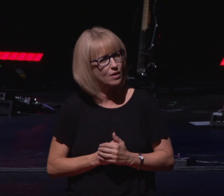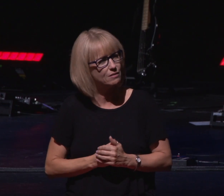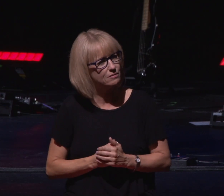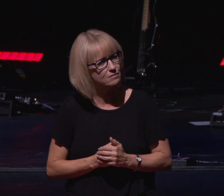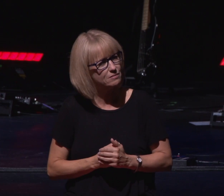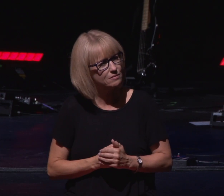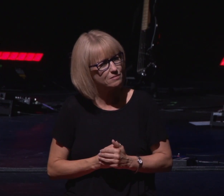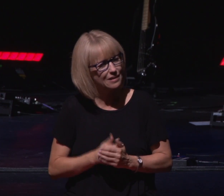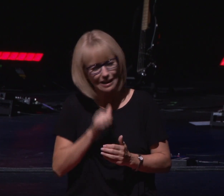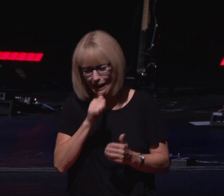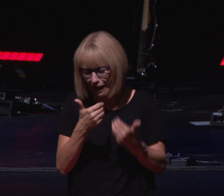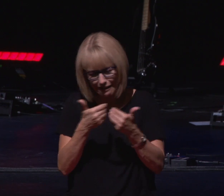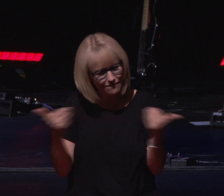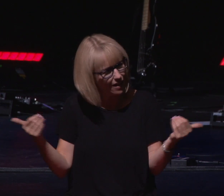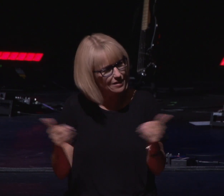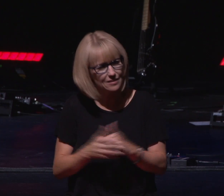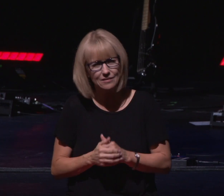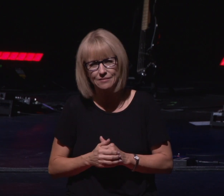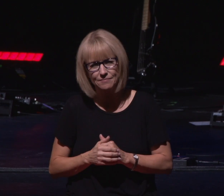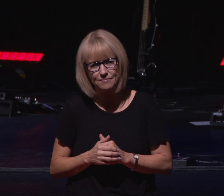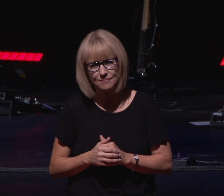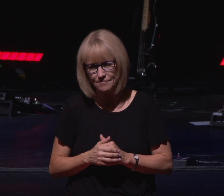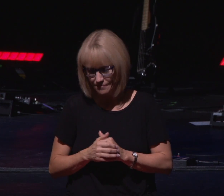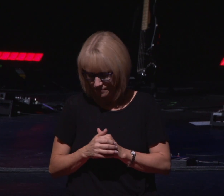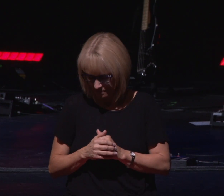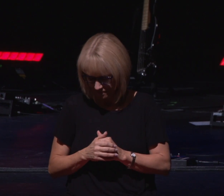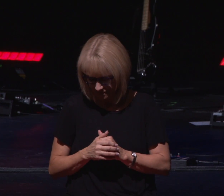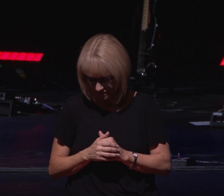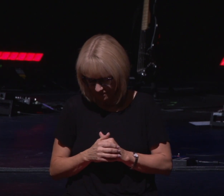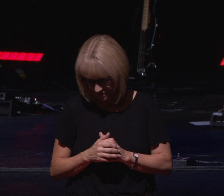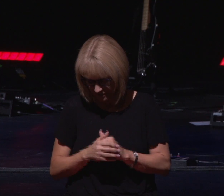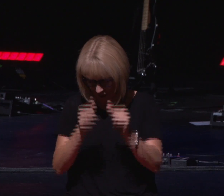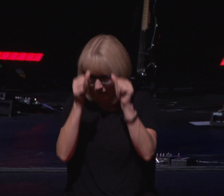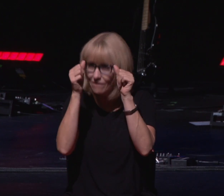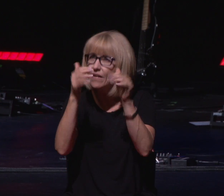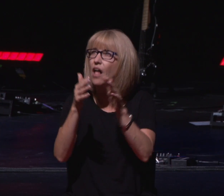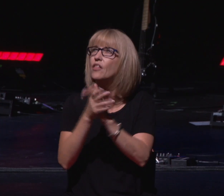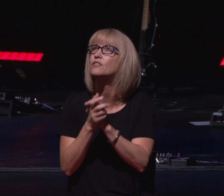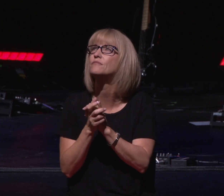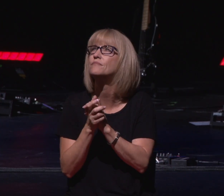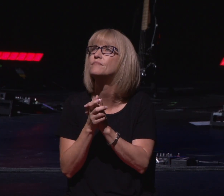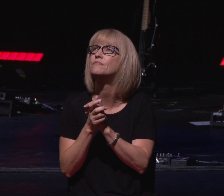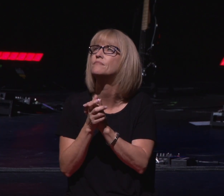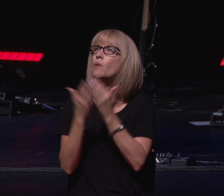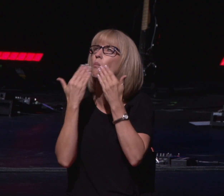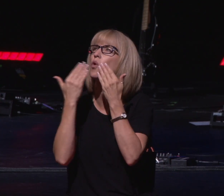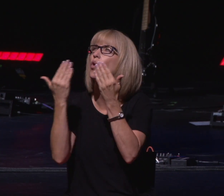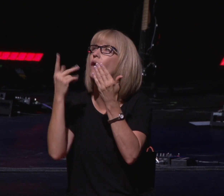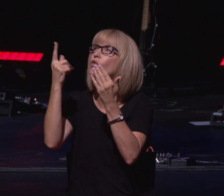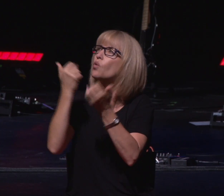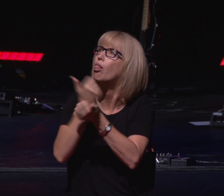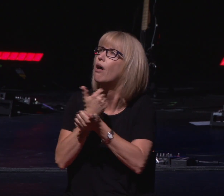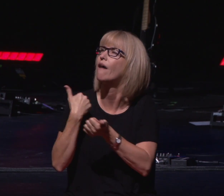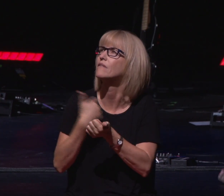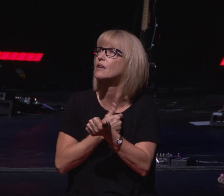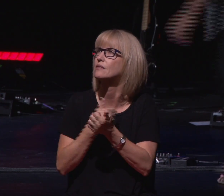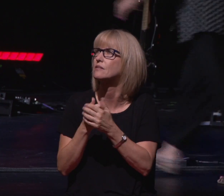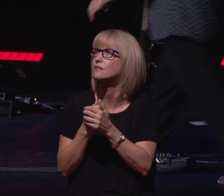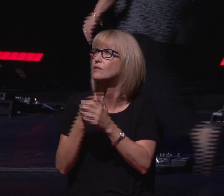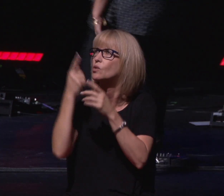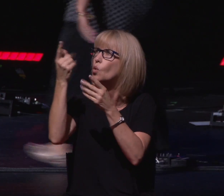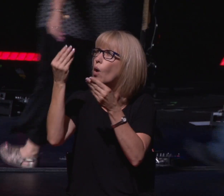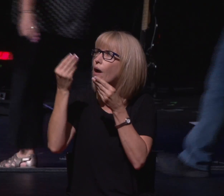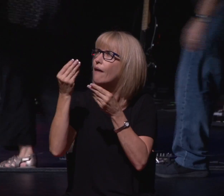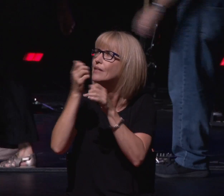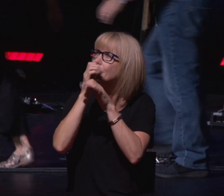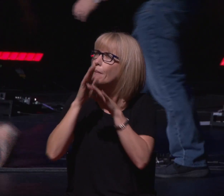grateful that you love us, that you give us peace. Father, that you desire